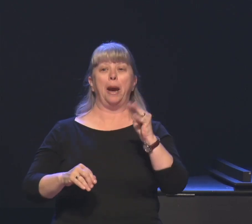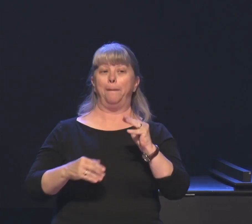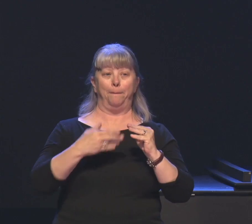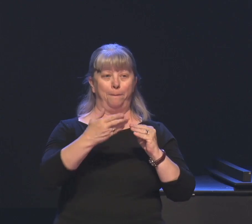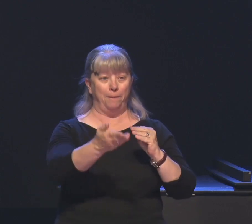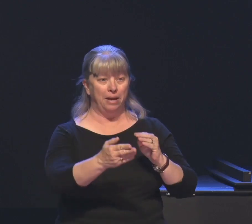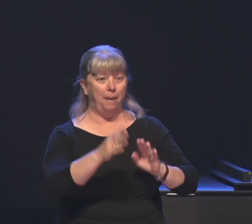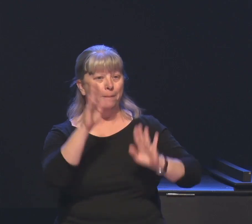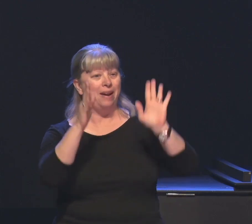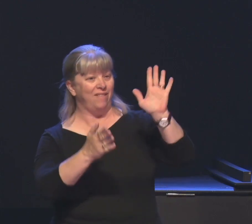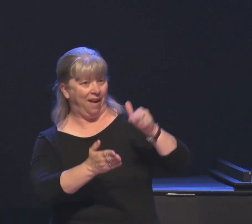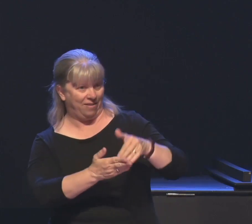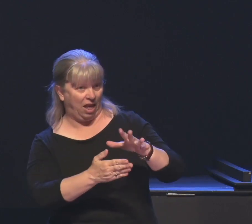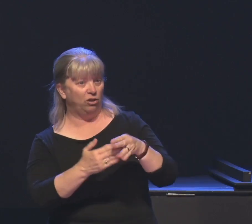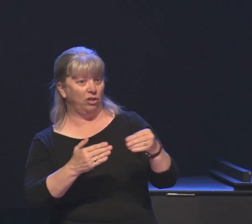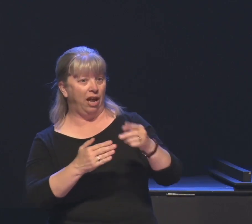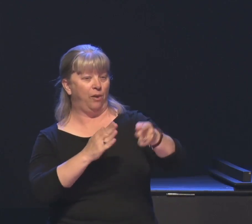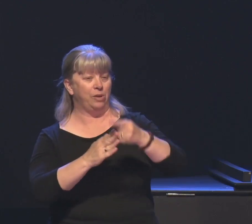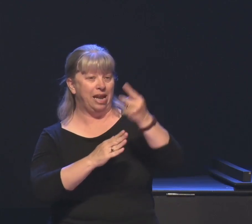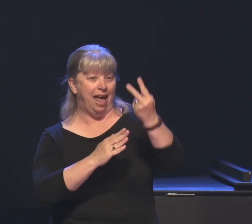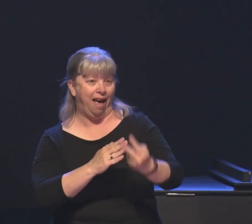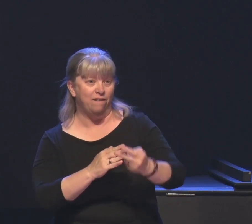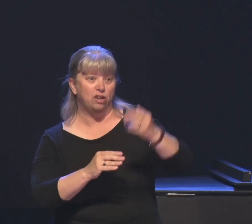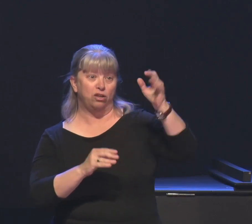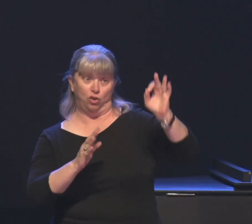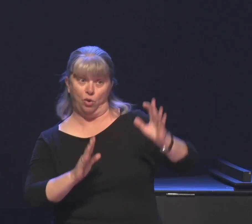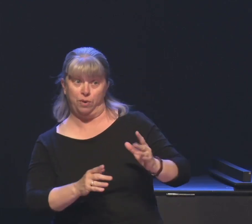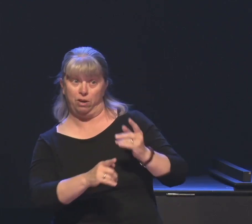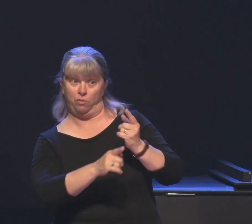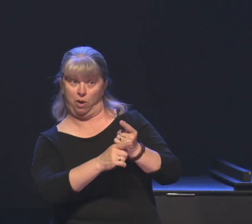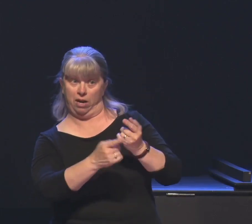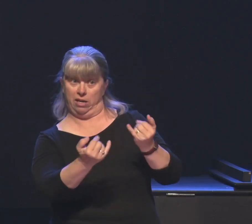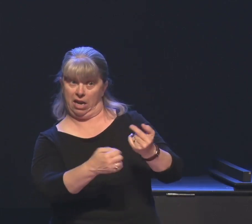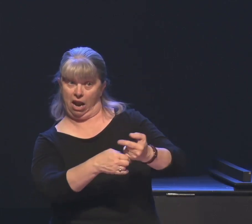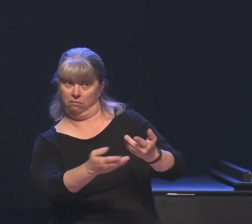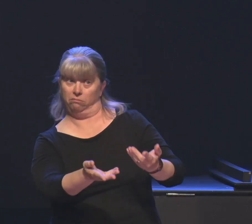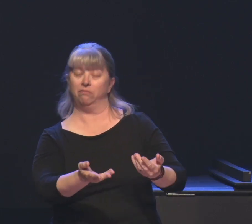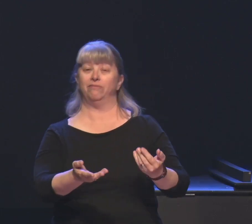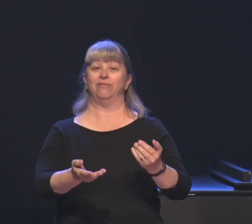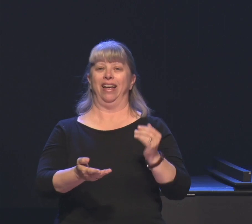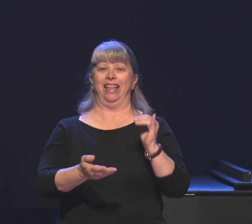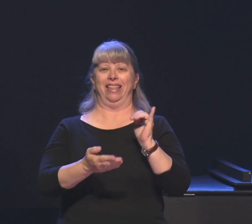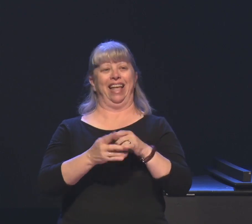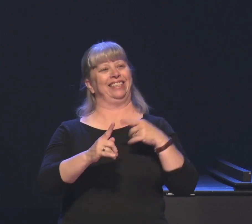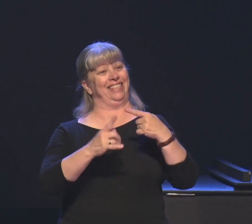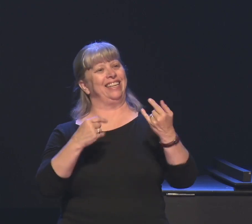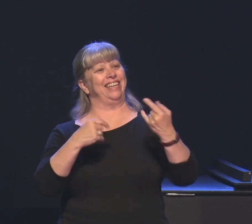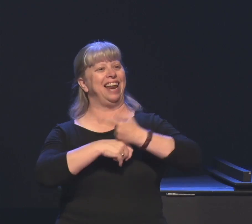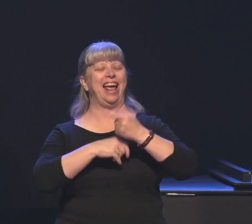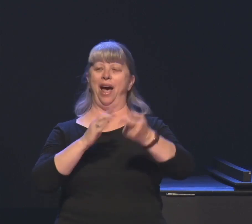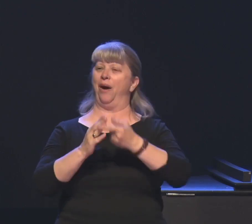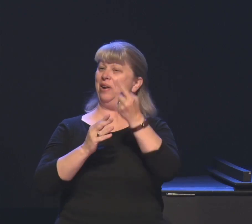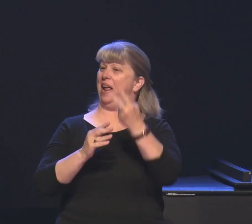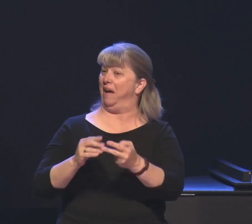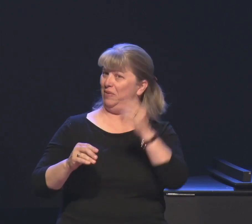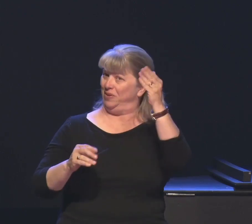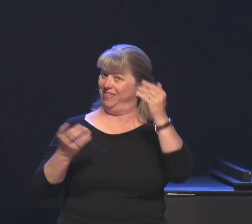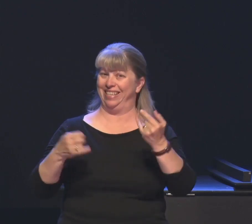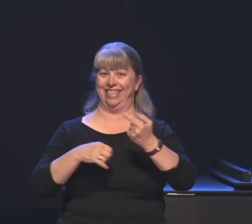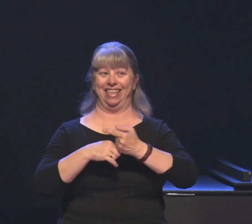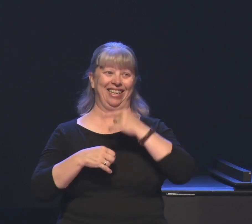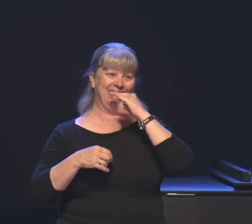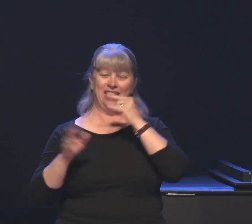bid $5,000 for an hour and a half sermon, Rollin. So that's where we're at today, everybody. You should know that. The kids